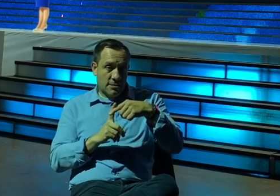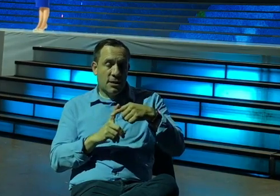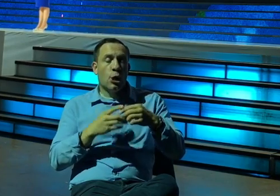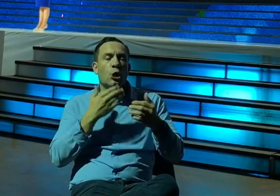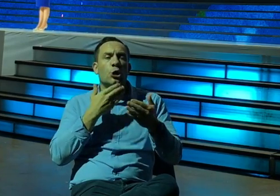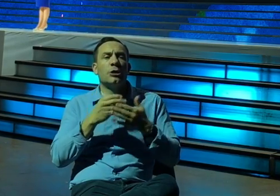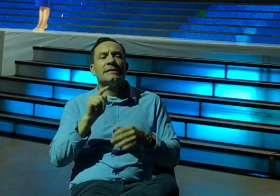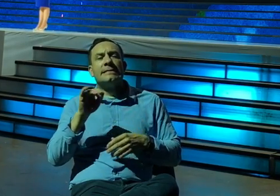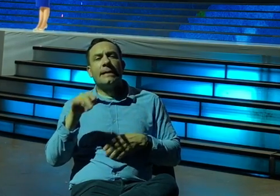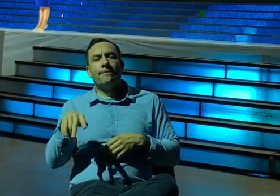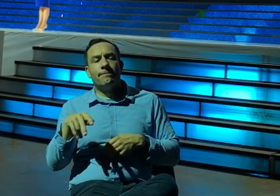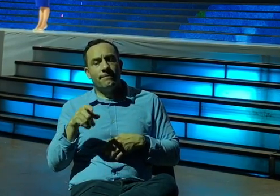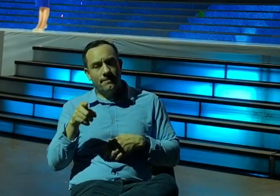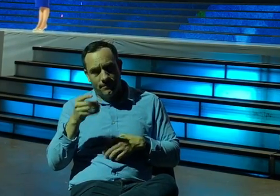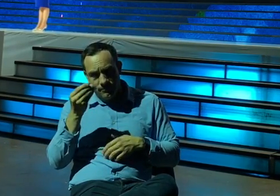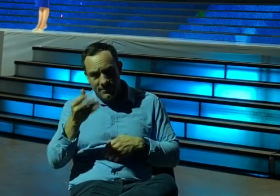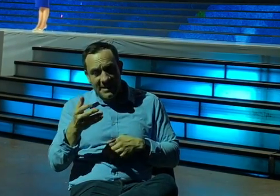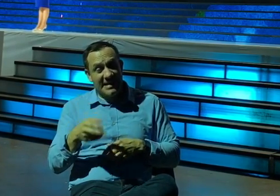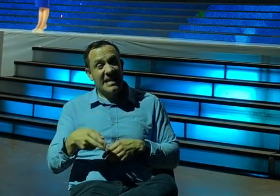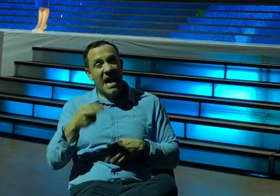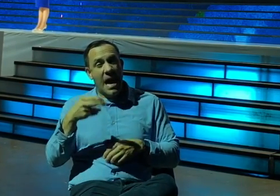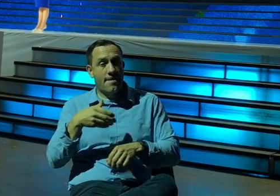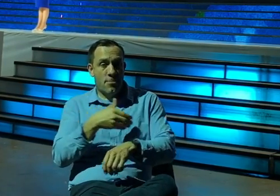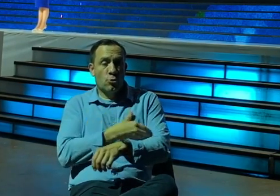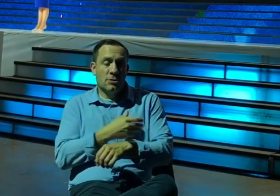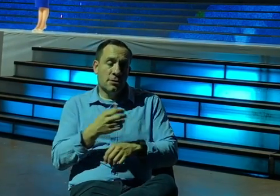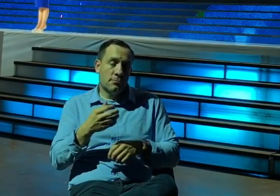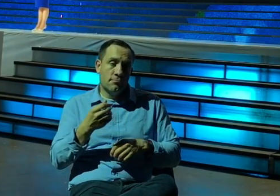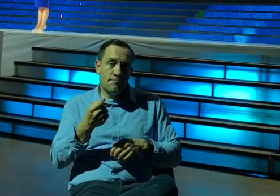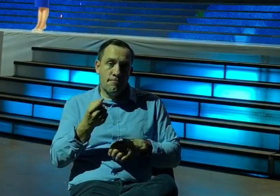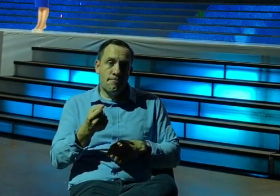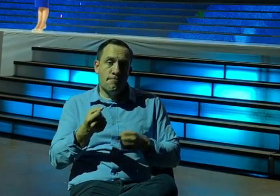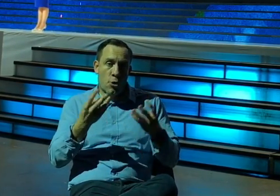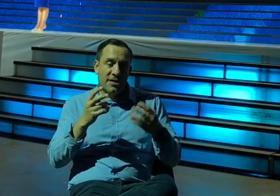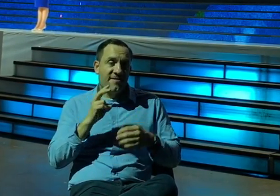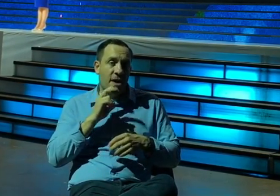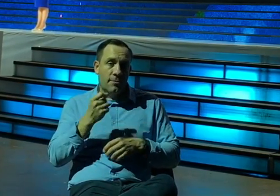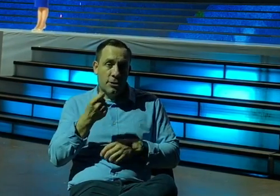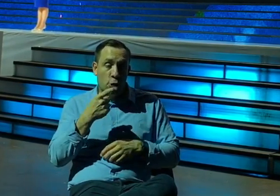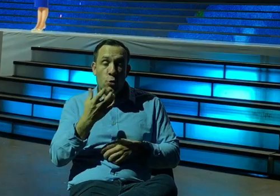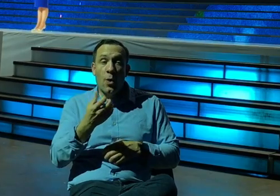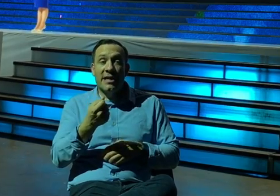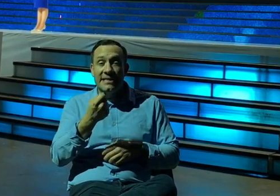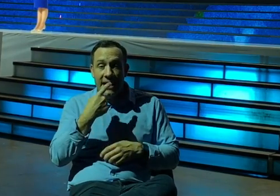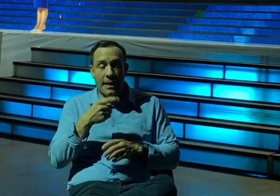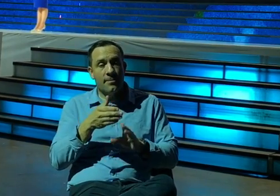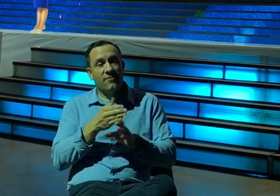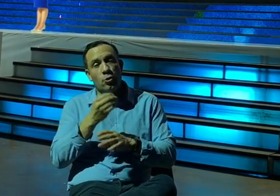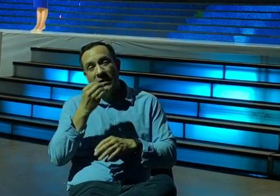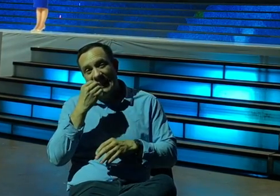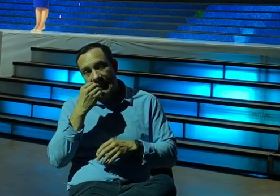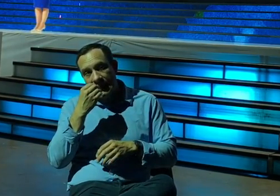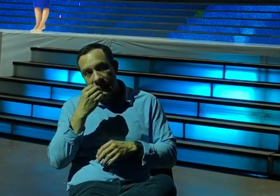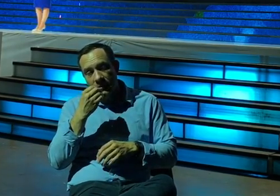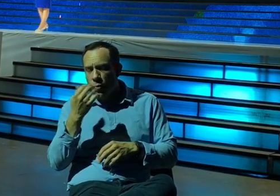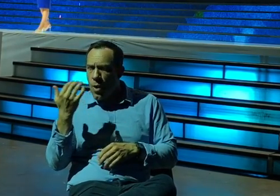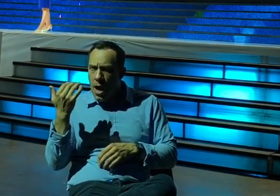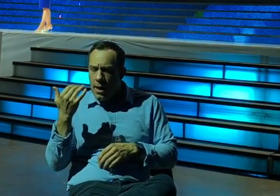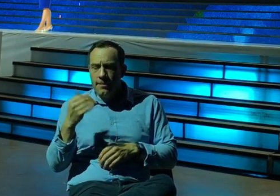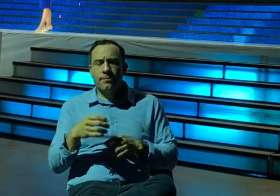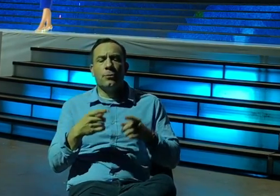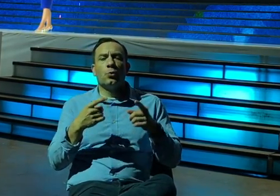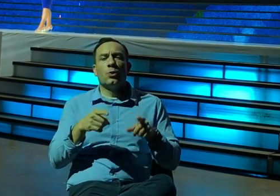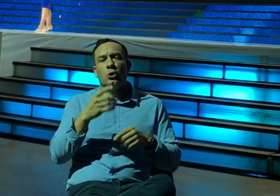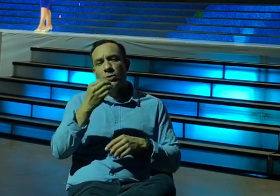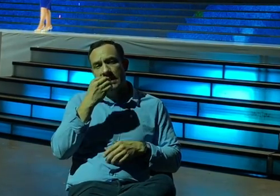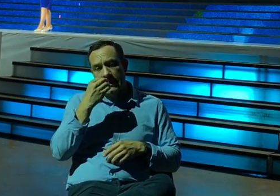is a high potency multi, and you want to take it right before you eat a meal. Now, why is that? When you eat,